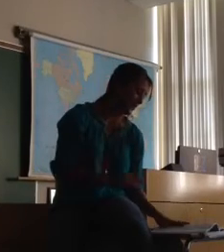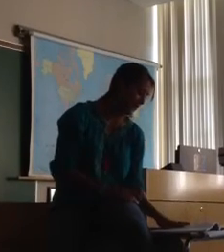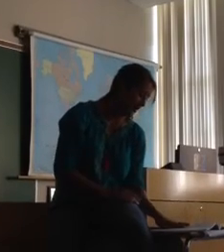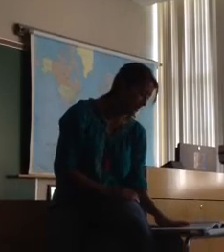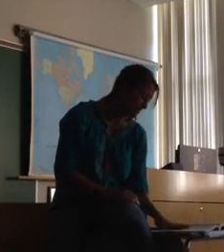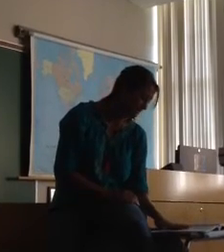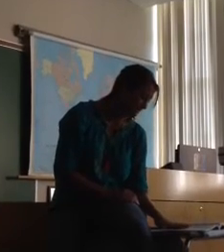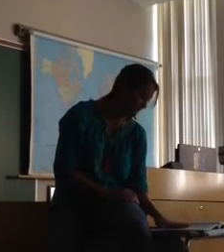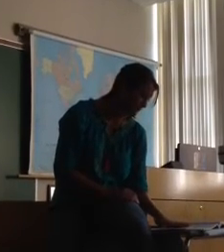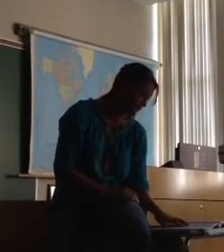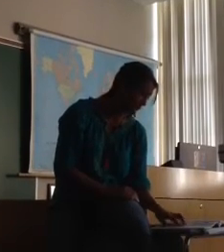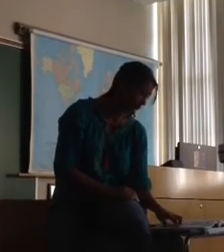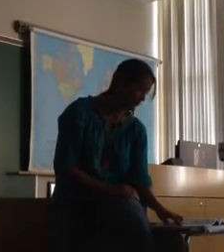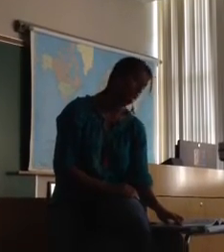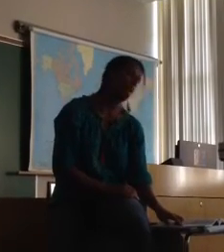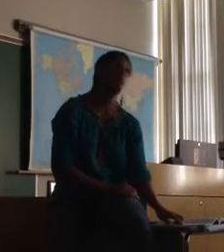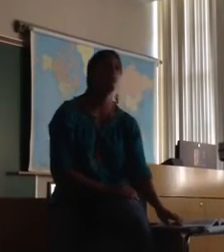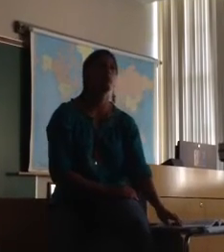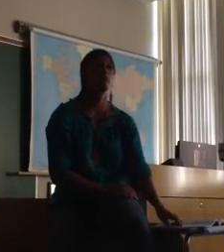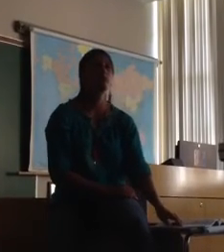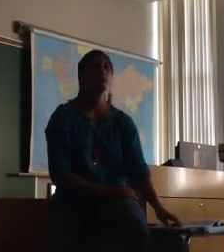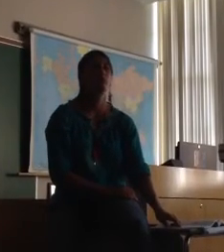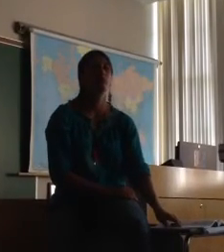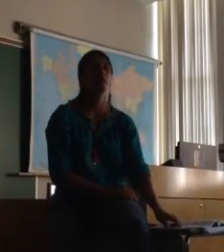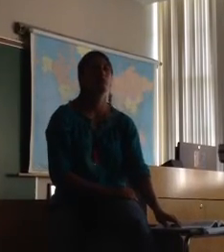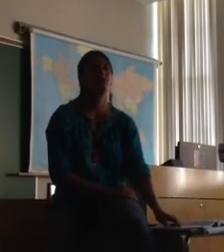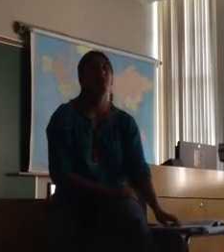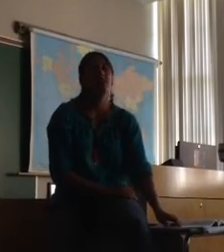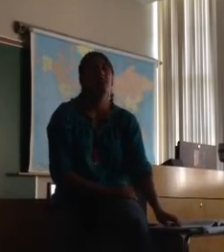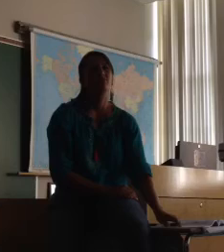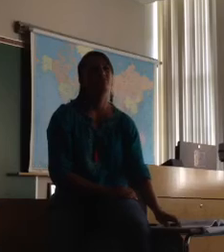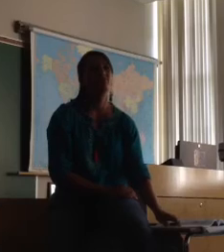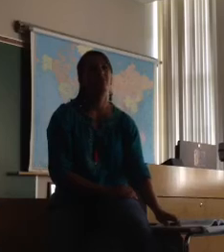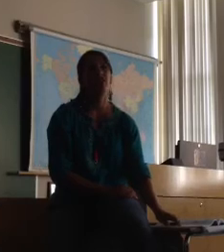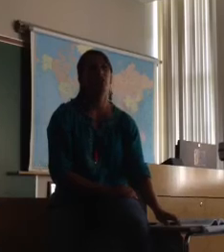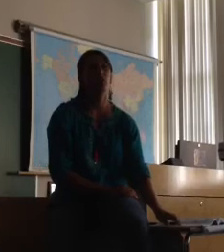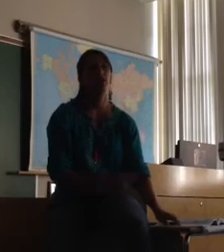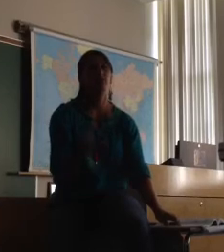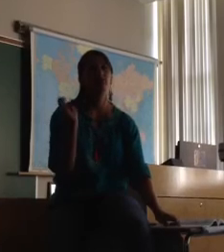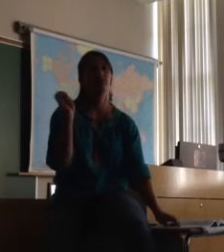Okay, So is it just one hand or two? I'm sorry, I was busy writing. She the said other either one. either one.